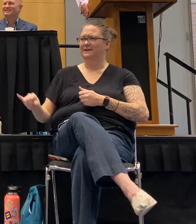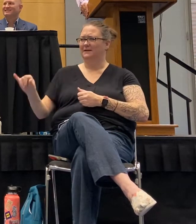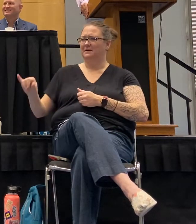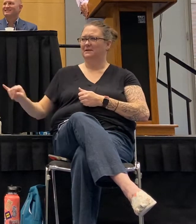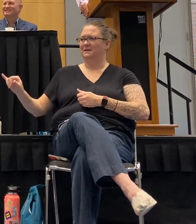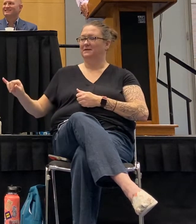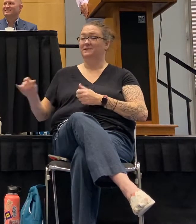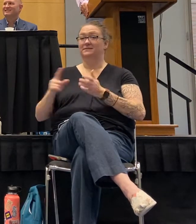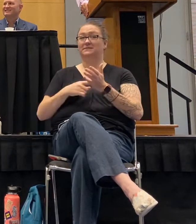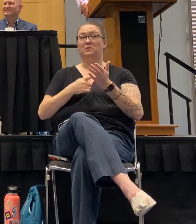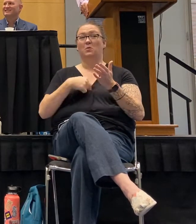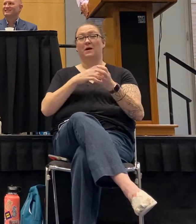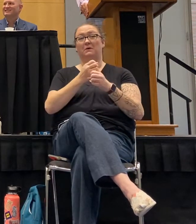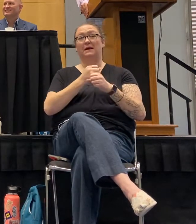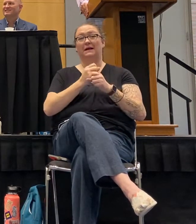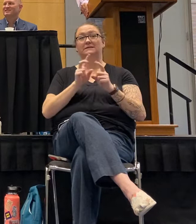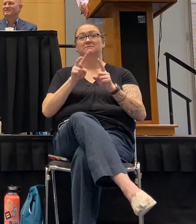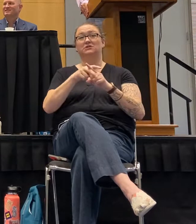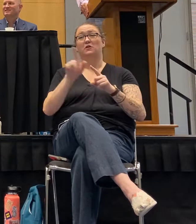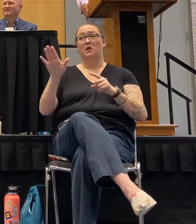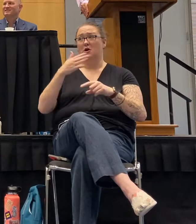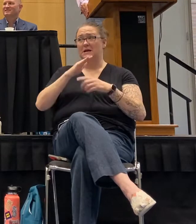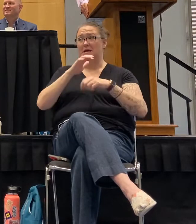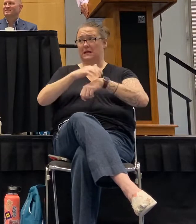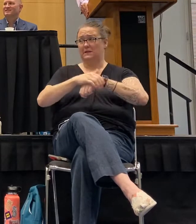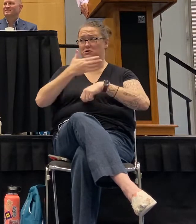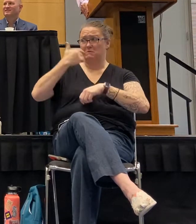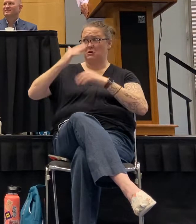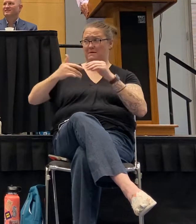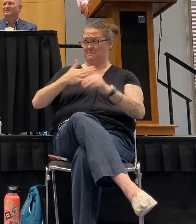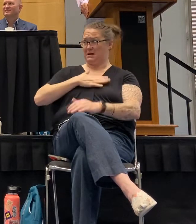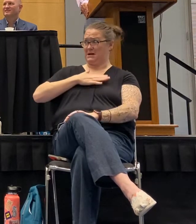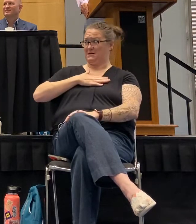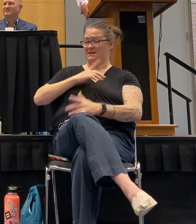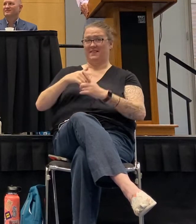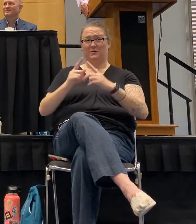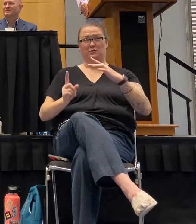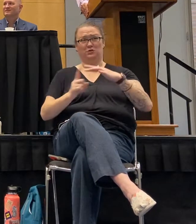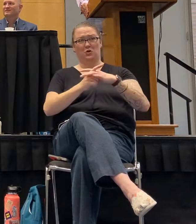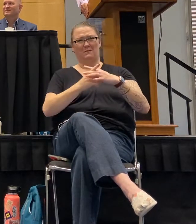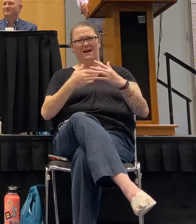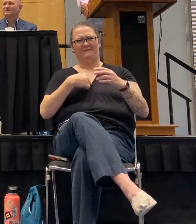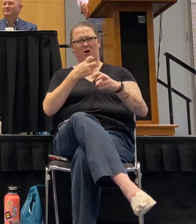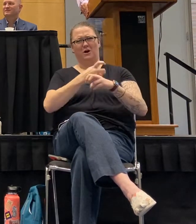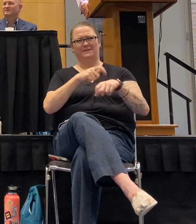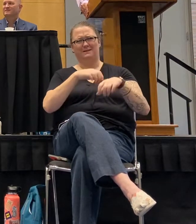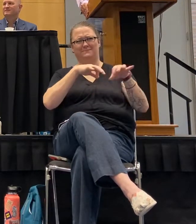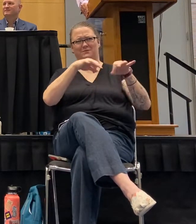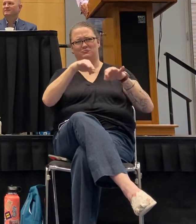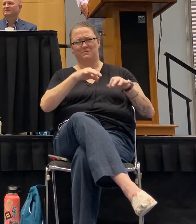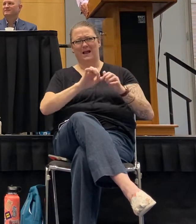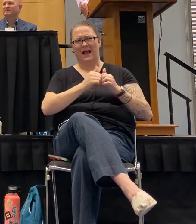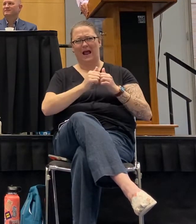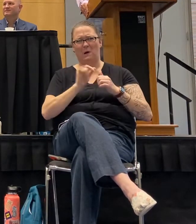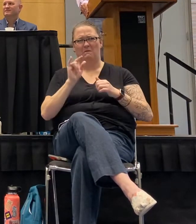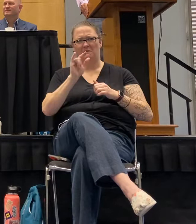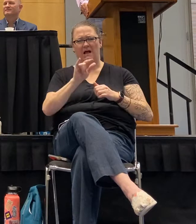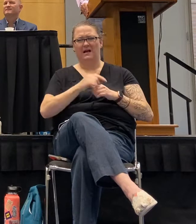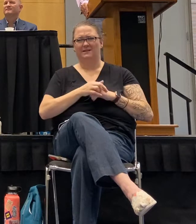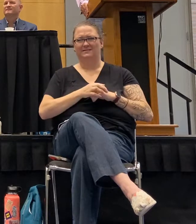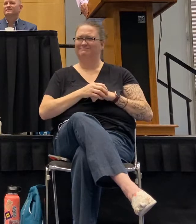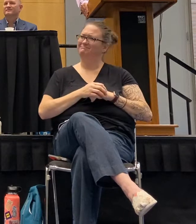they're English and frankly better than mine, and then they would show up and they would have a hard time describing how their flight